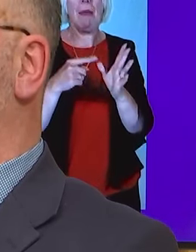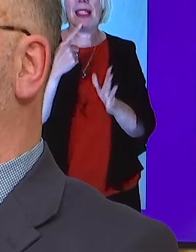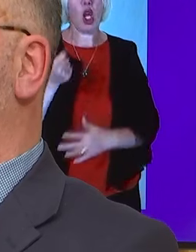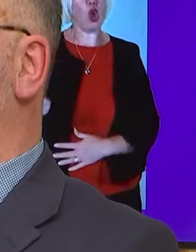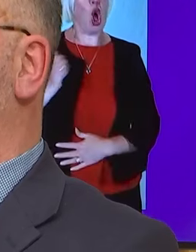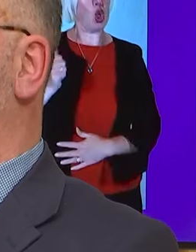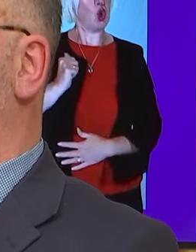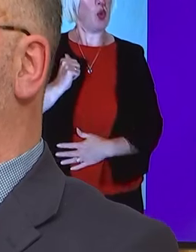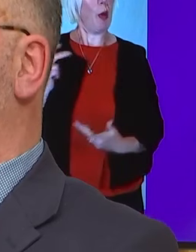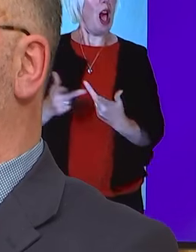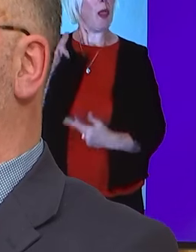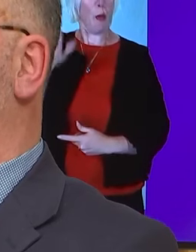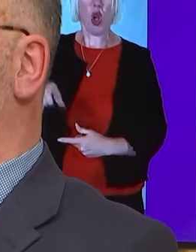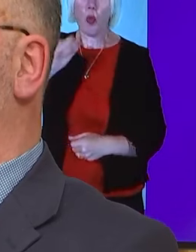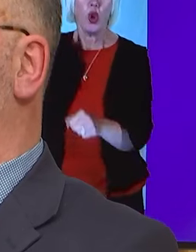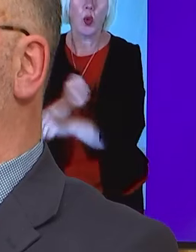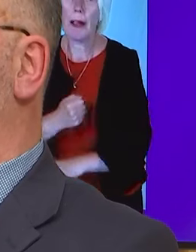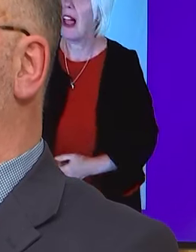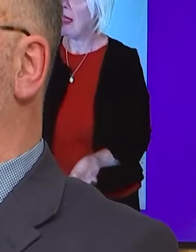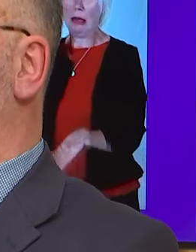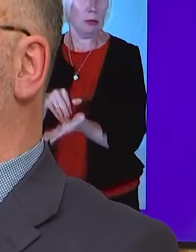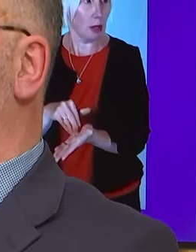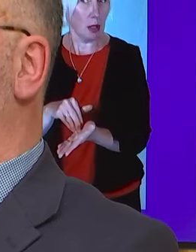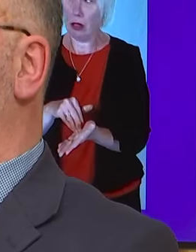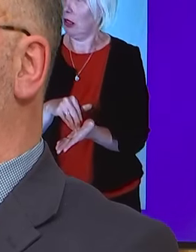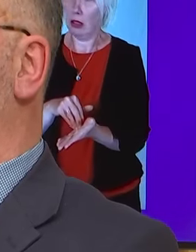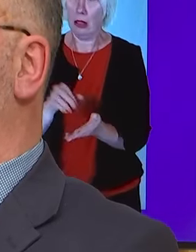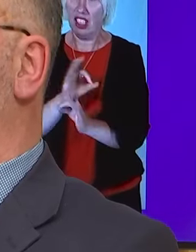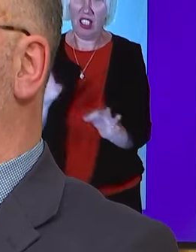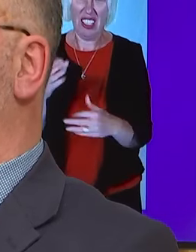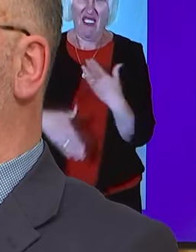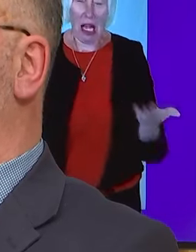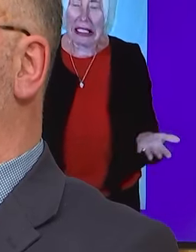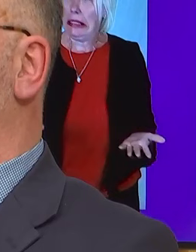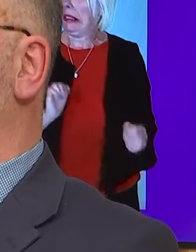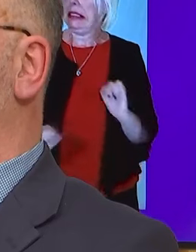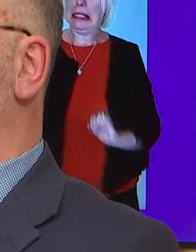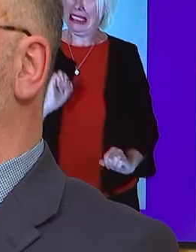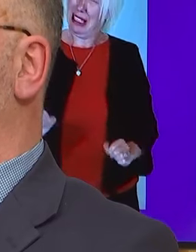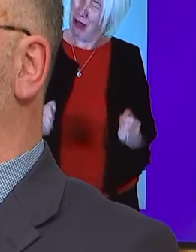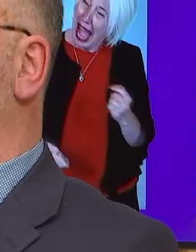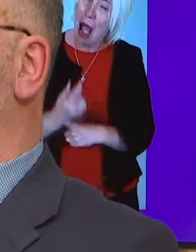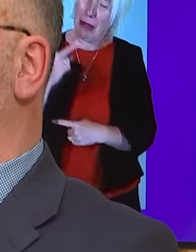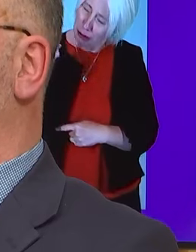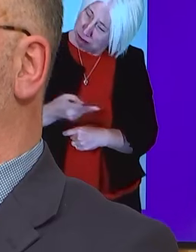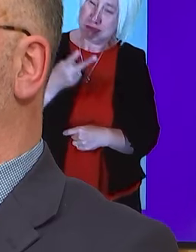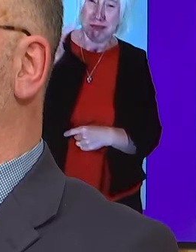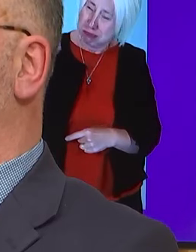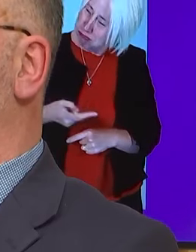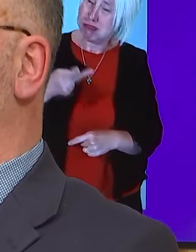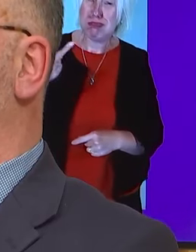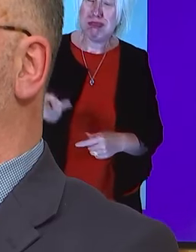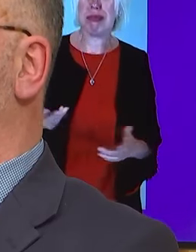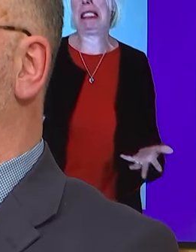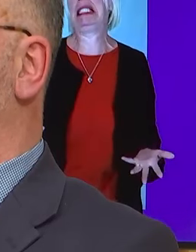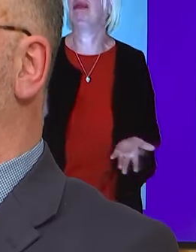will make the point, then you get in there and you go, nope, they hadn't thought about it. And actually that happens all the time. And so it's really,